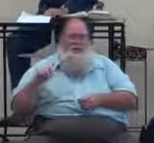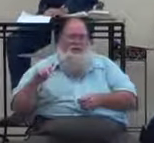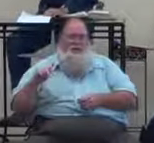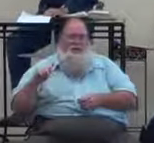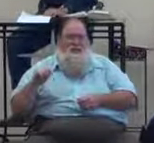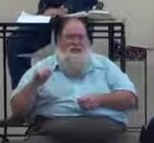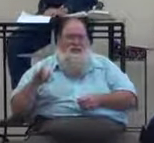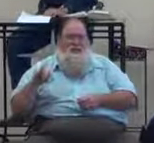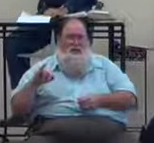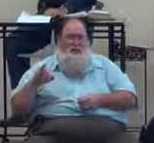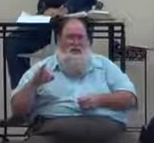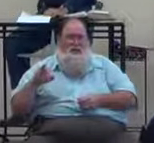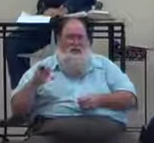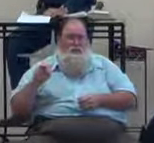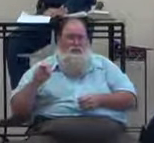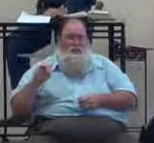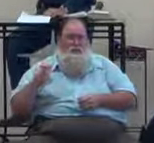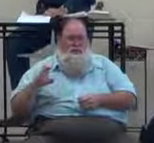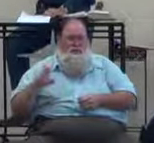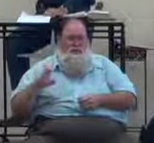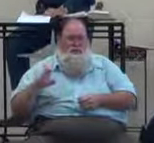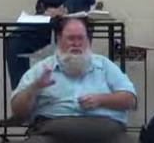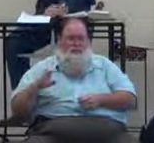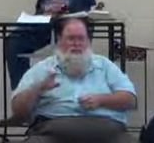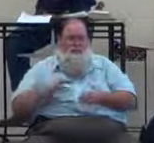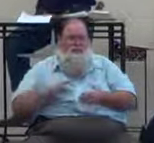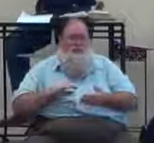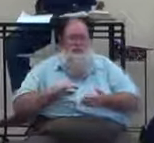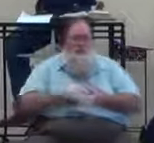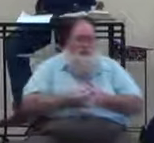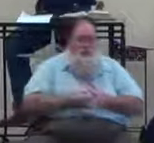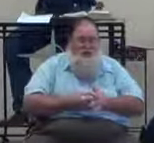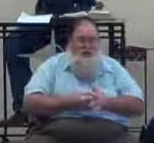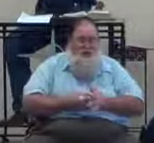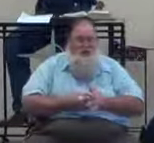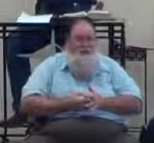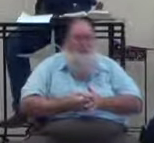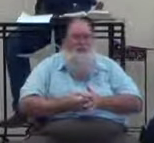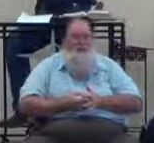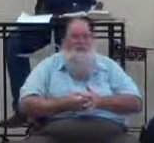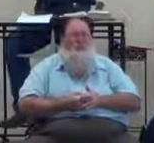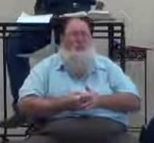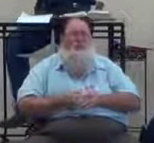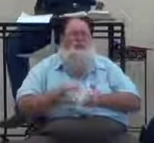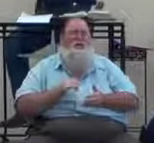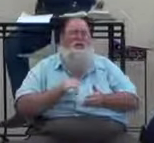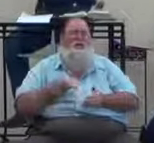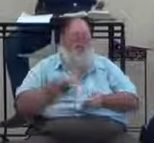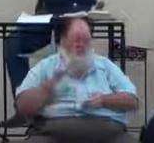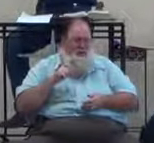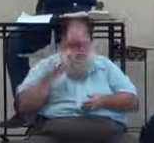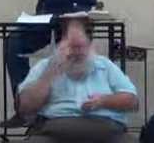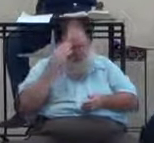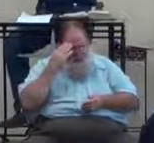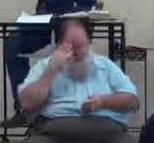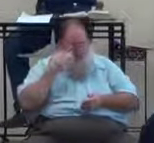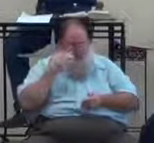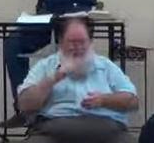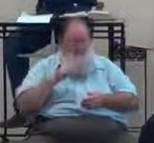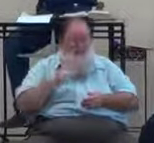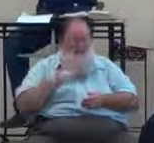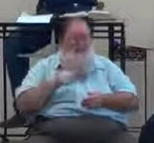all kingdom work. And I want us to know that that has to be our main focus as the body of Christ,